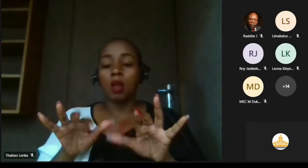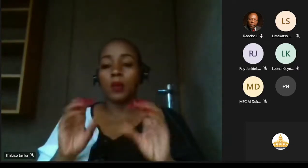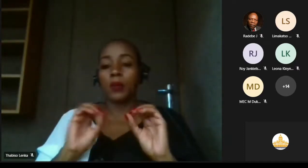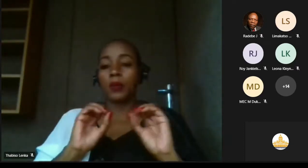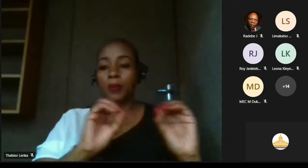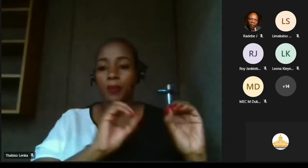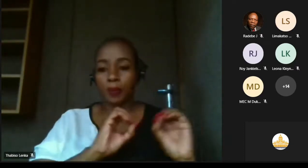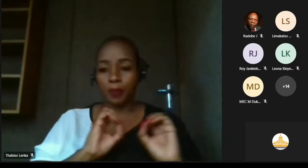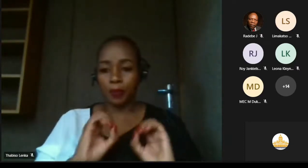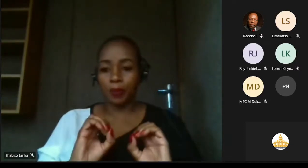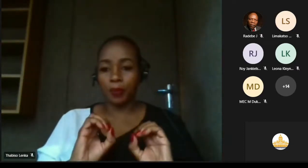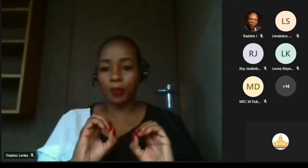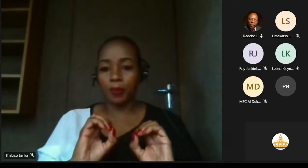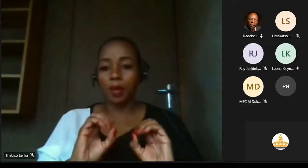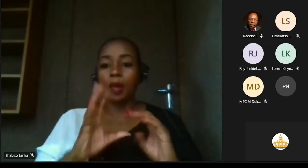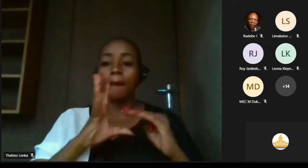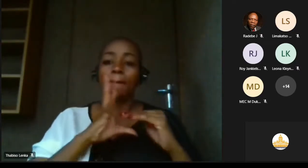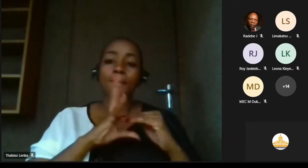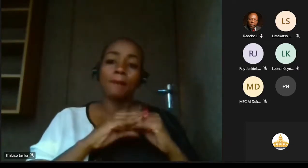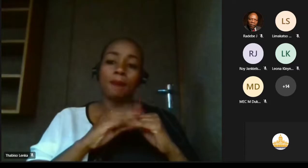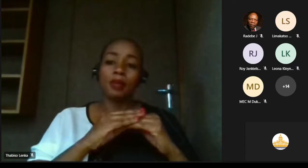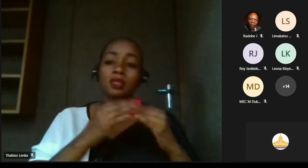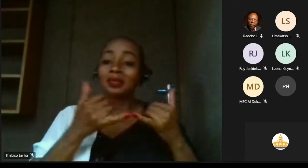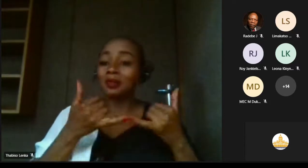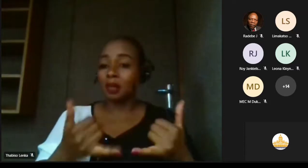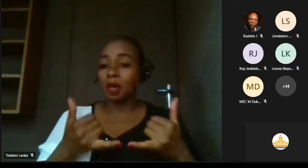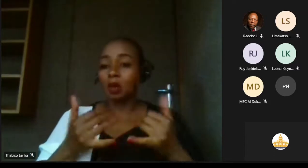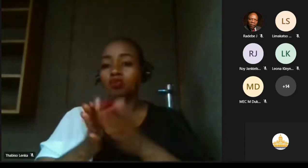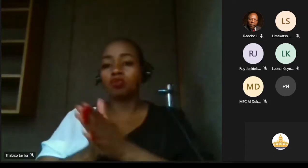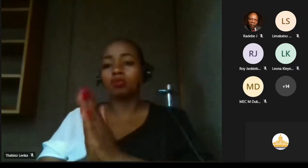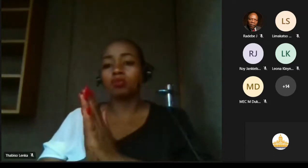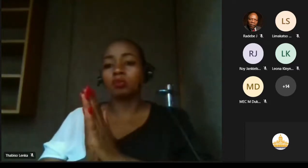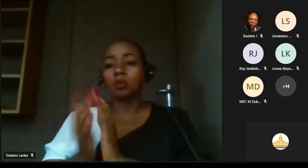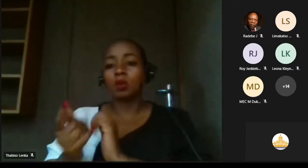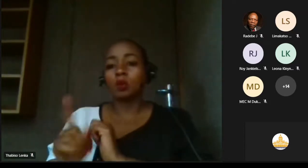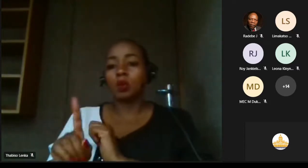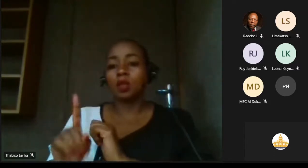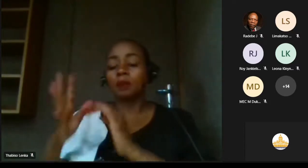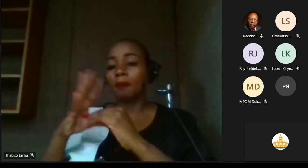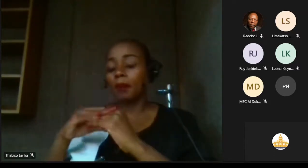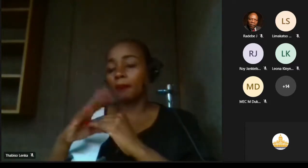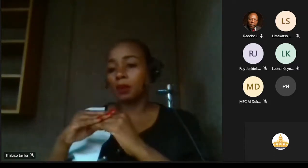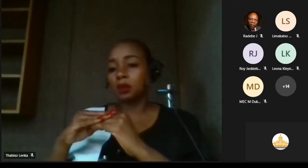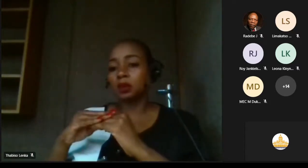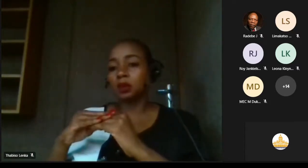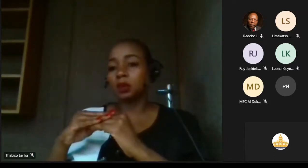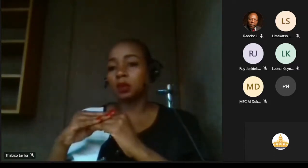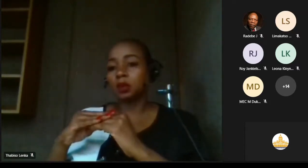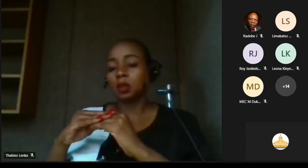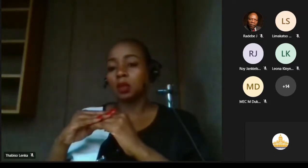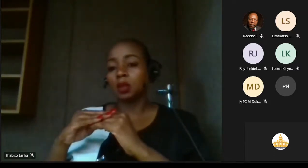None. Honourable Members, I'm going to request the Honourable Members